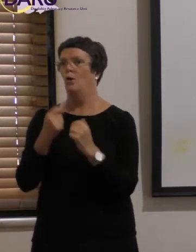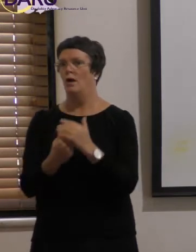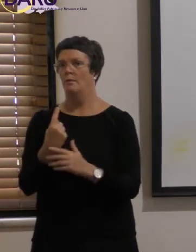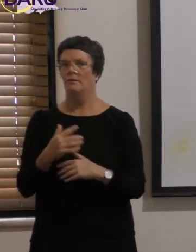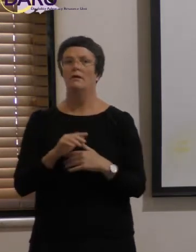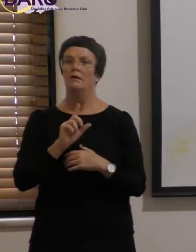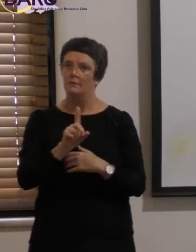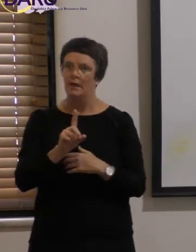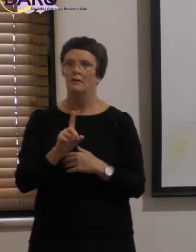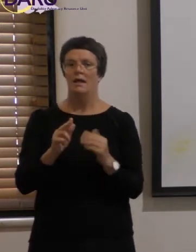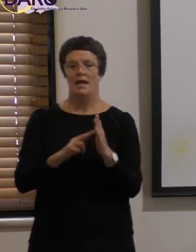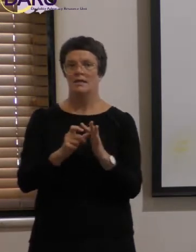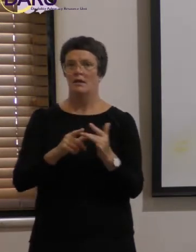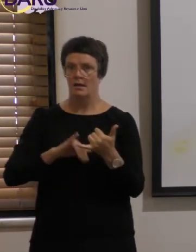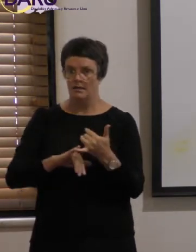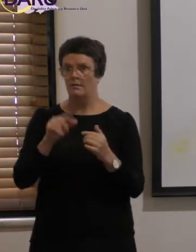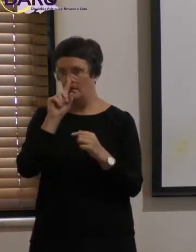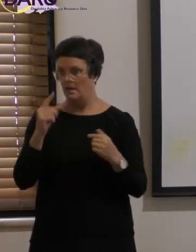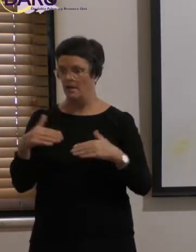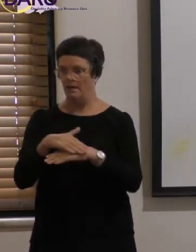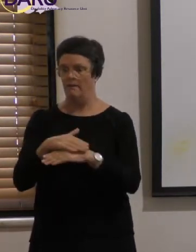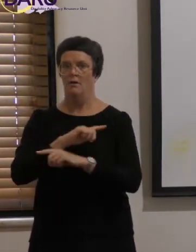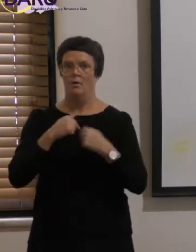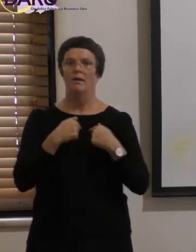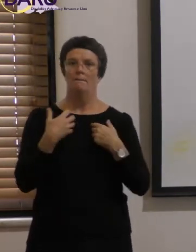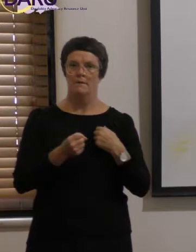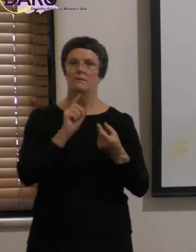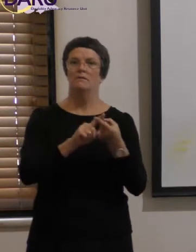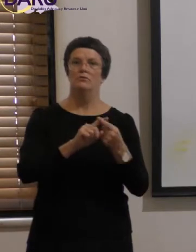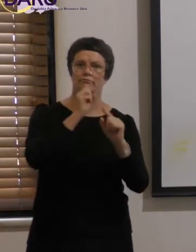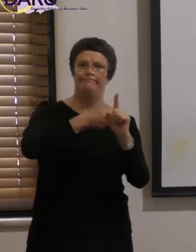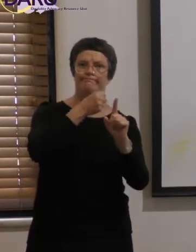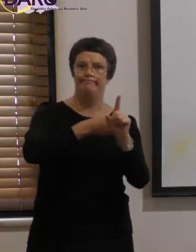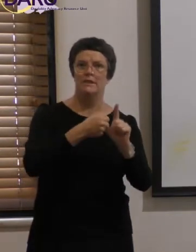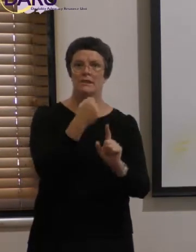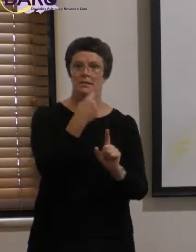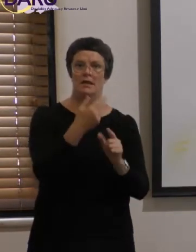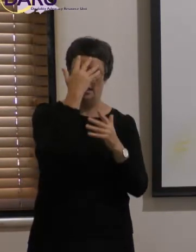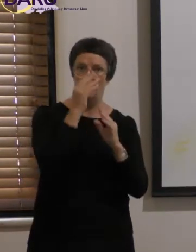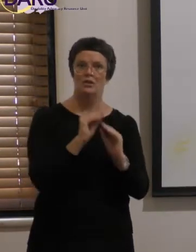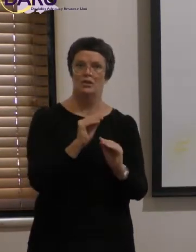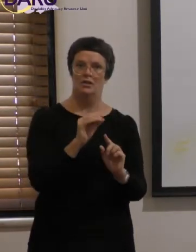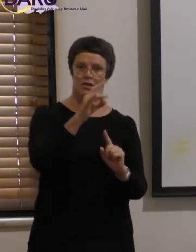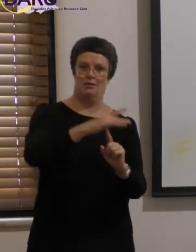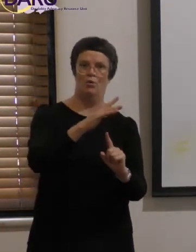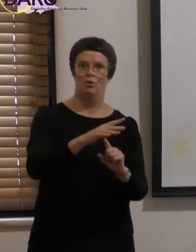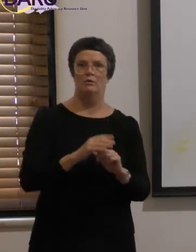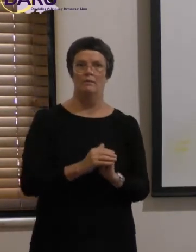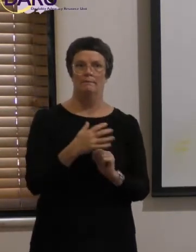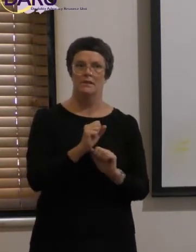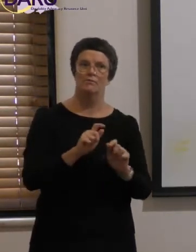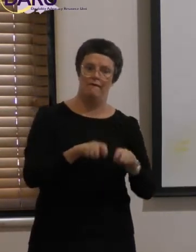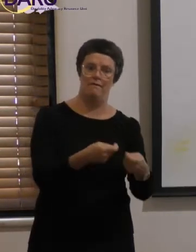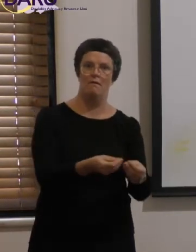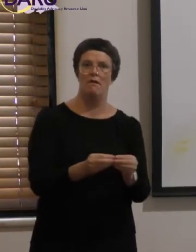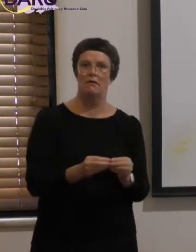We have to stay strong in demanding that there's progress made in providing a quality education for kids with disability and